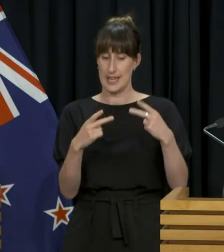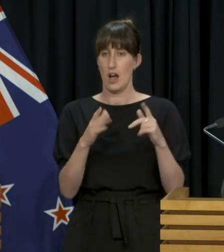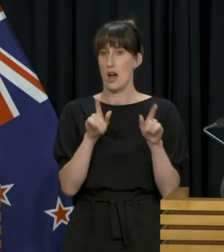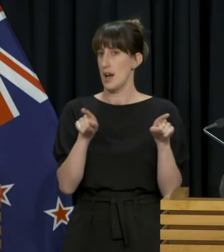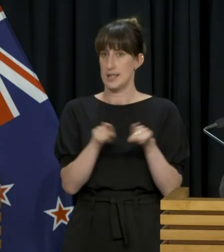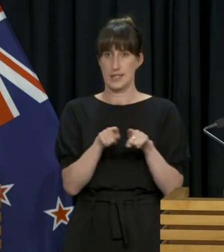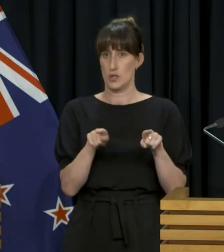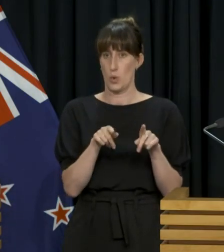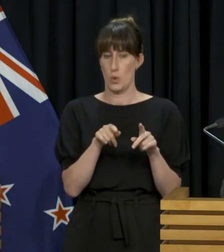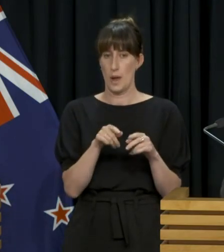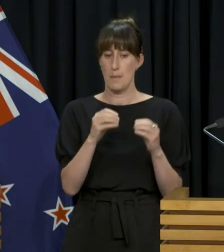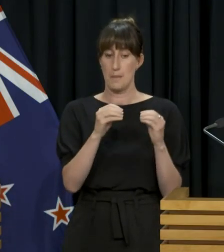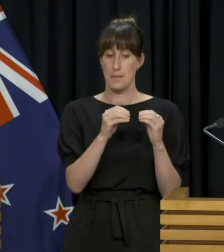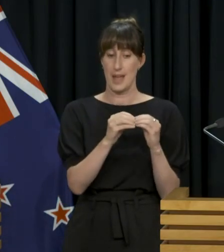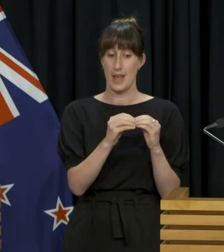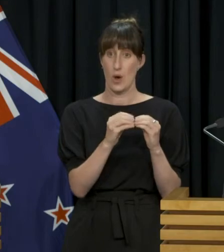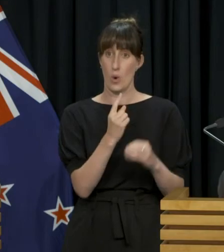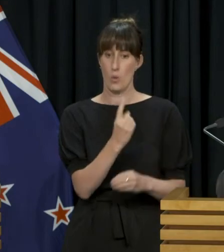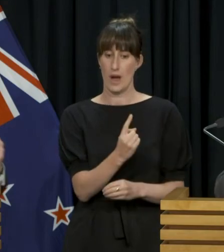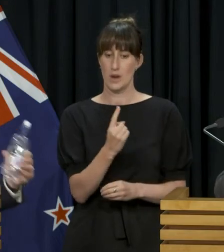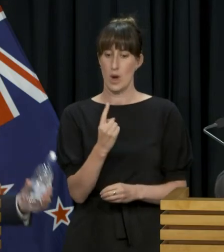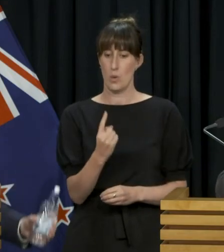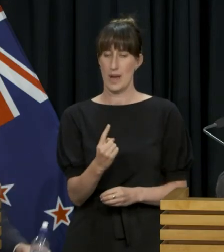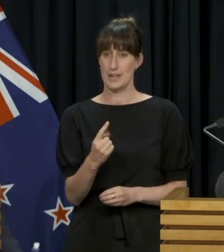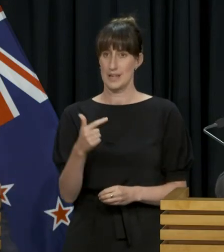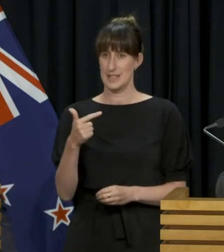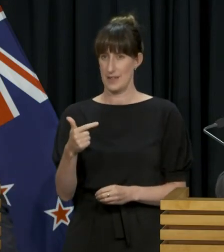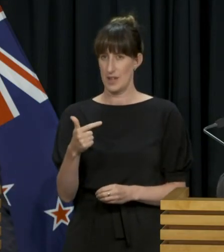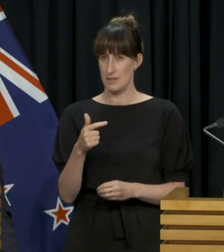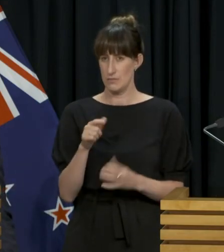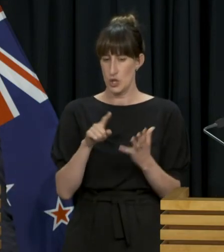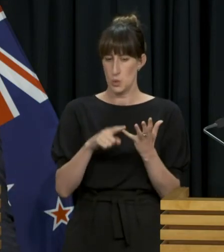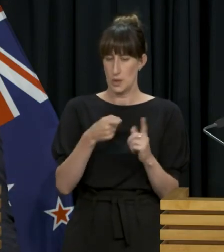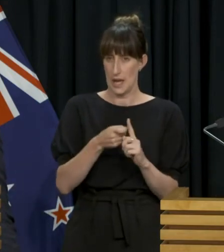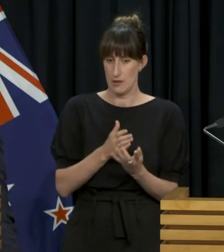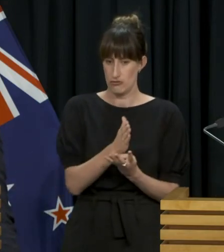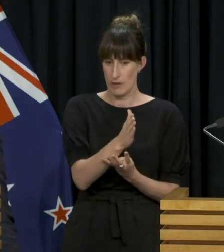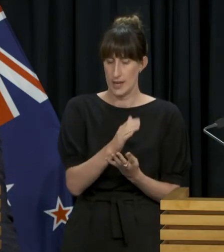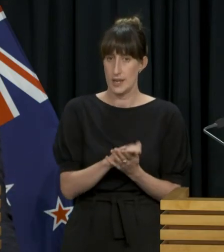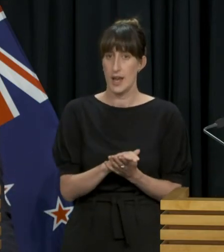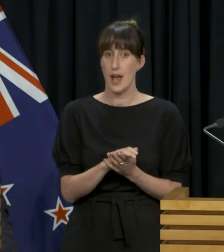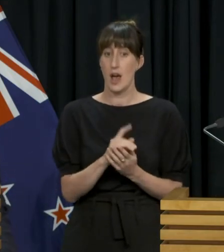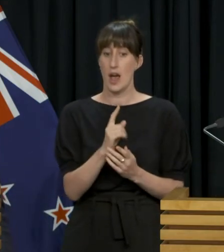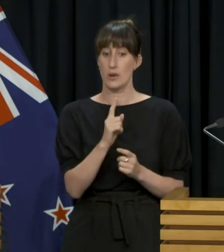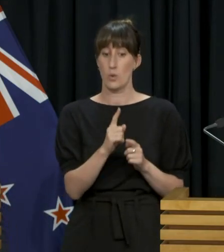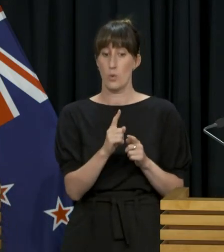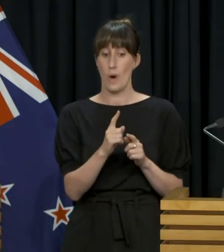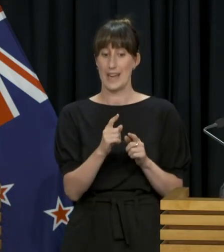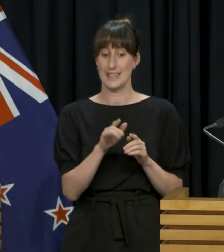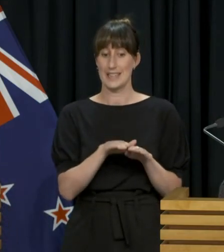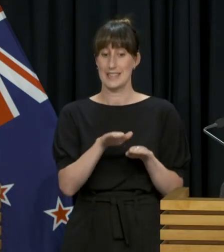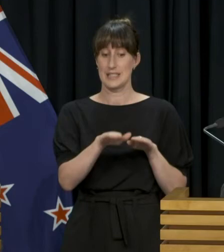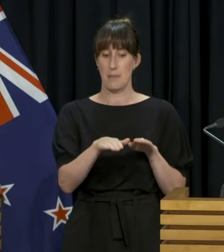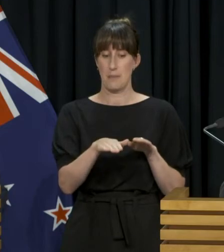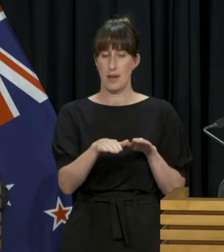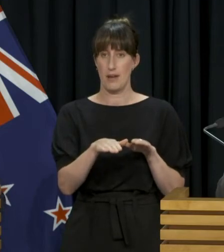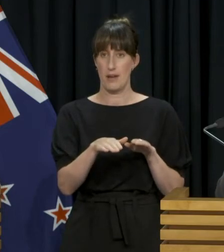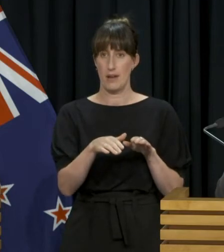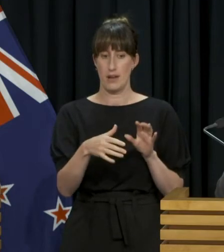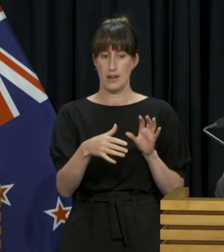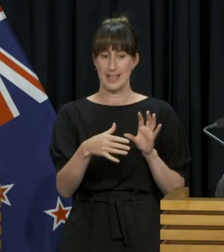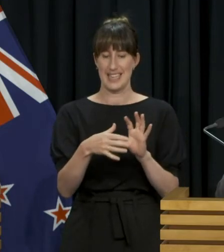one step or one mutation away from the original student at Papatoetoe High School, so very consistent